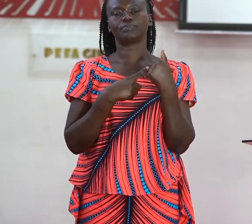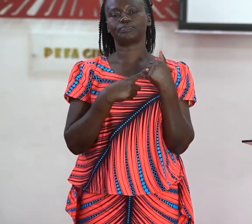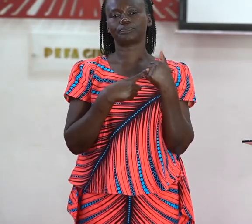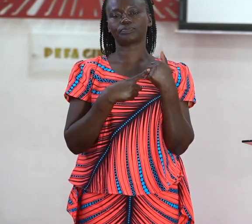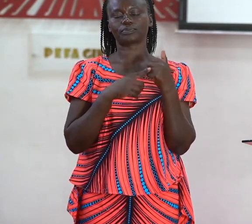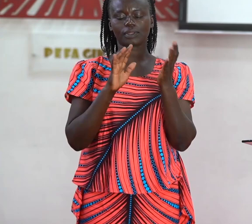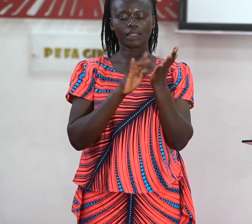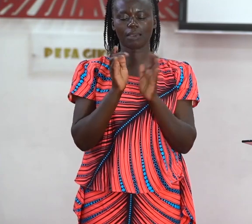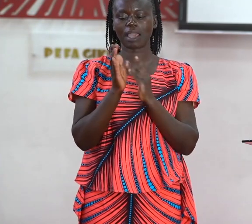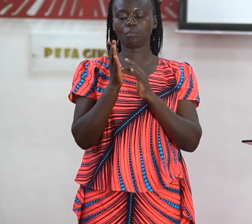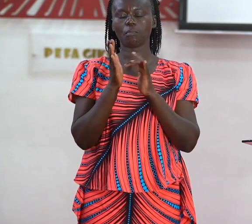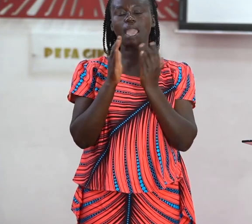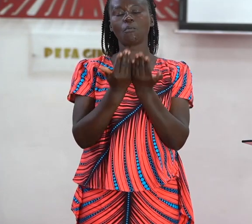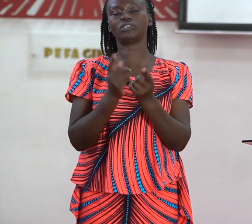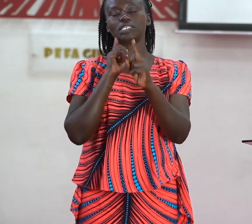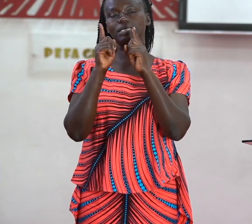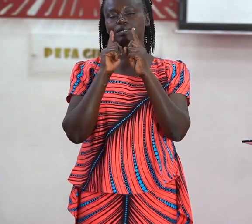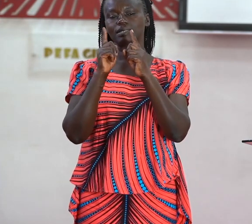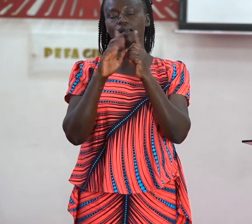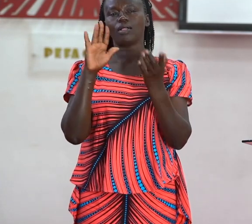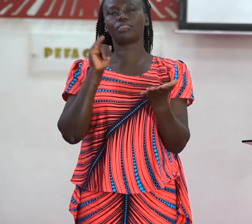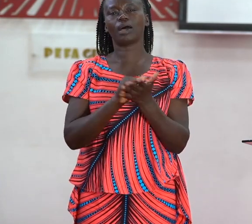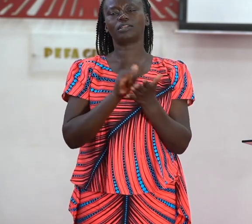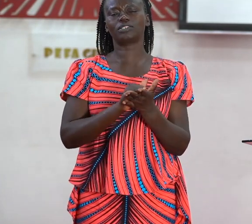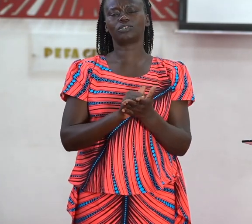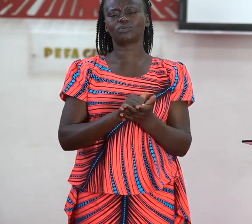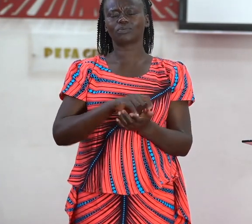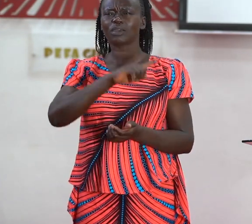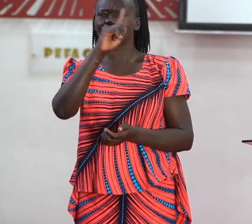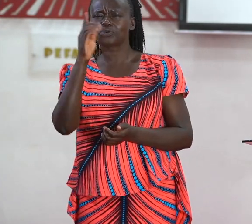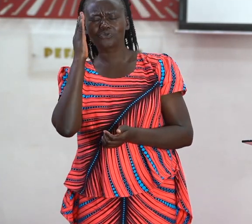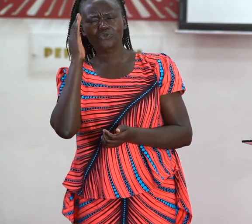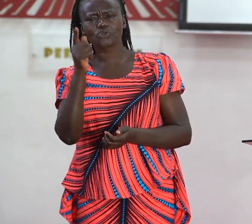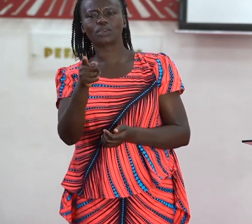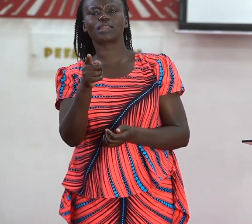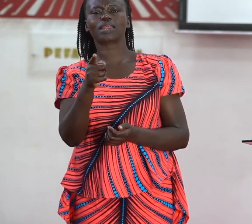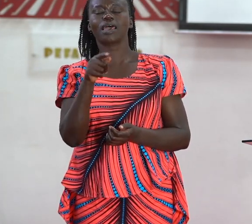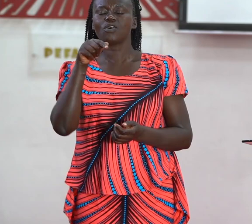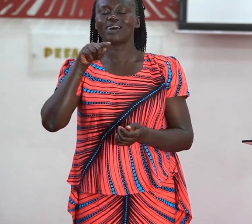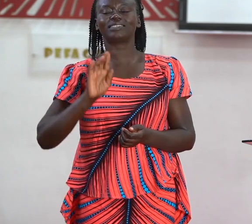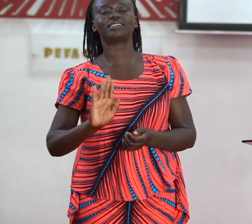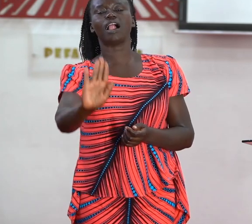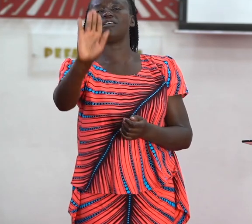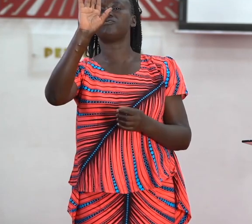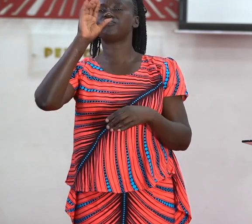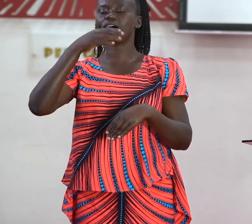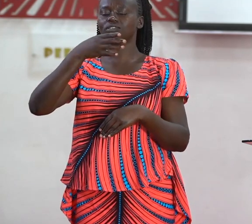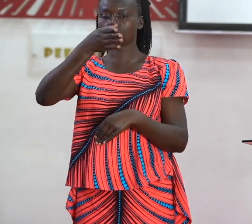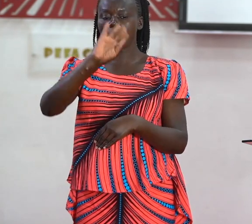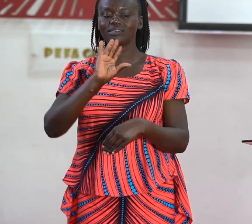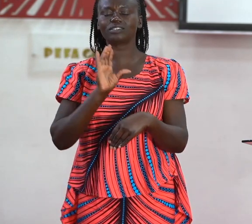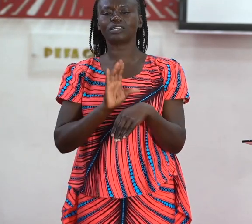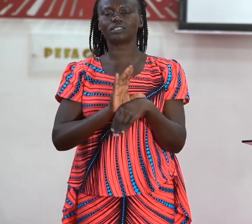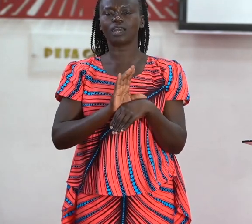16. The Bible says that, don't you know that you yourselves are God's temple, and that